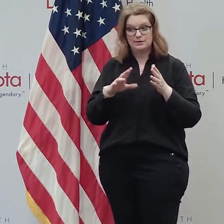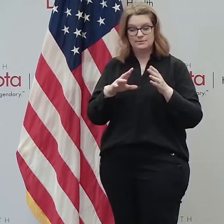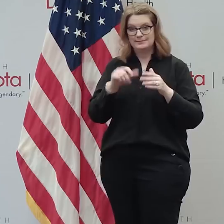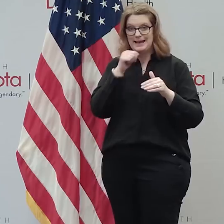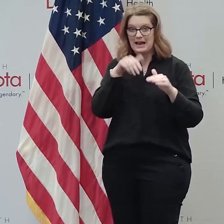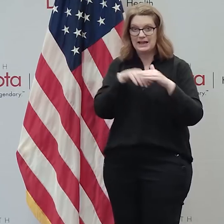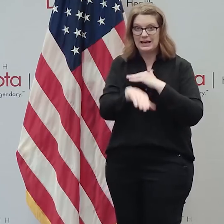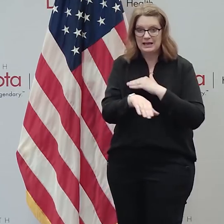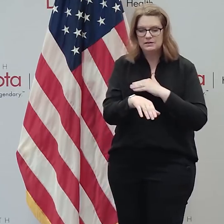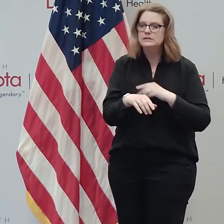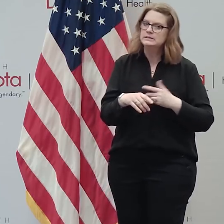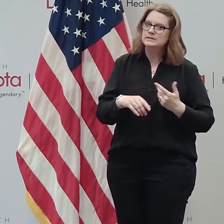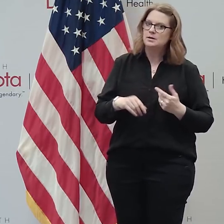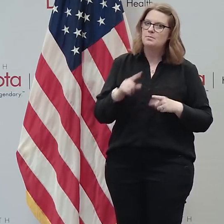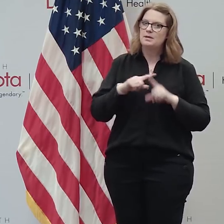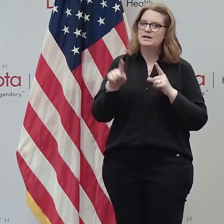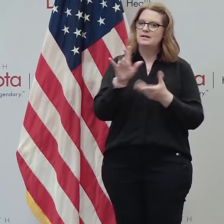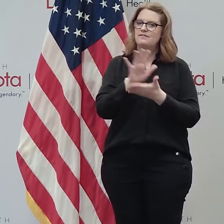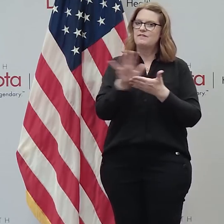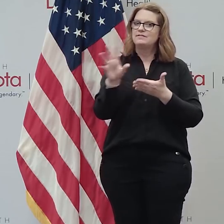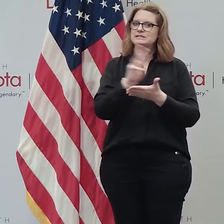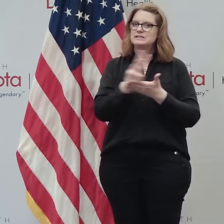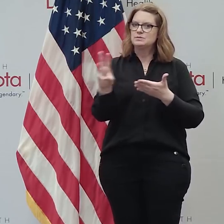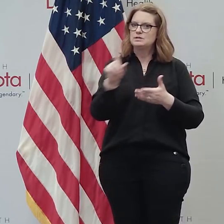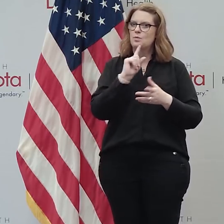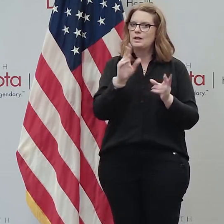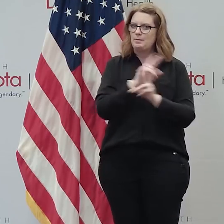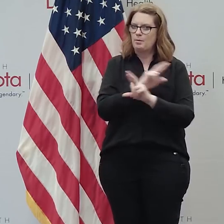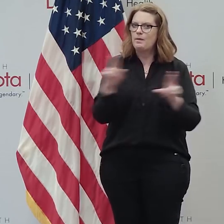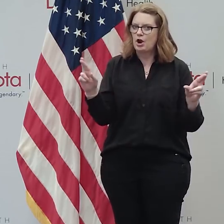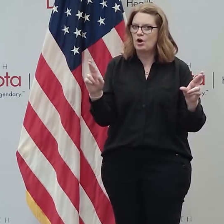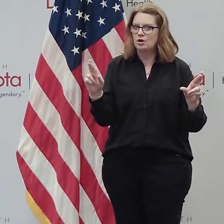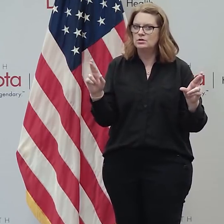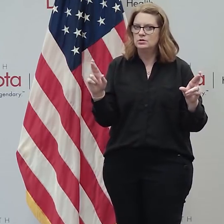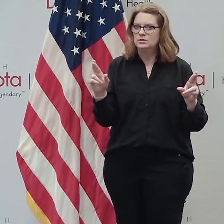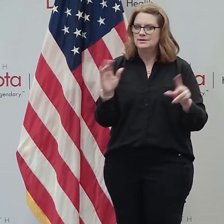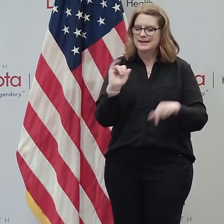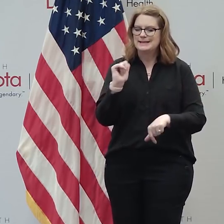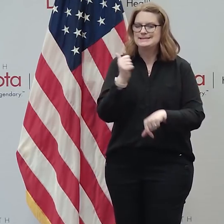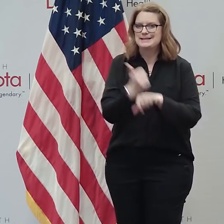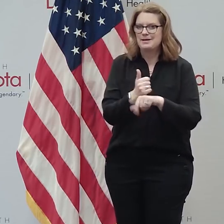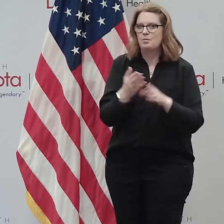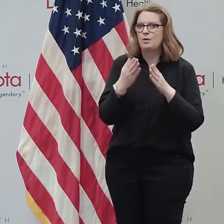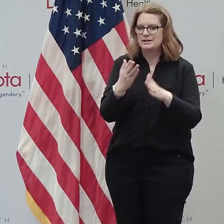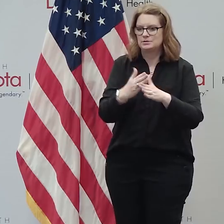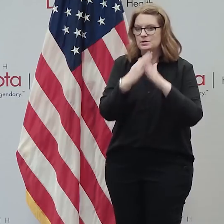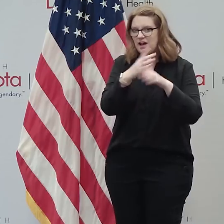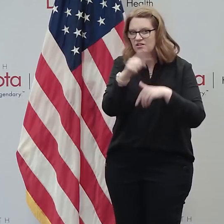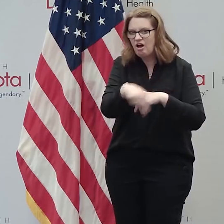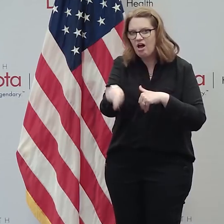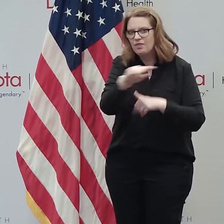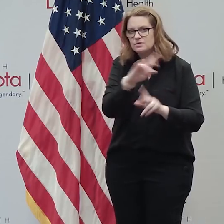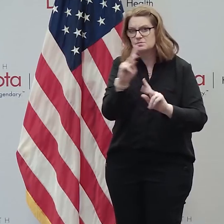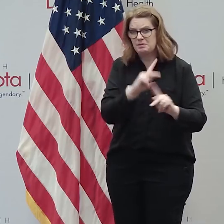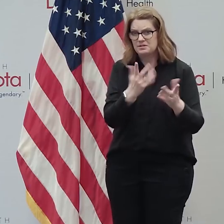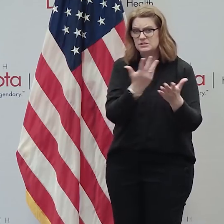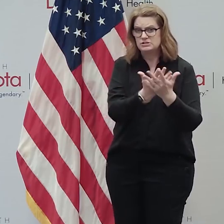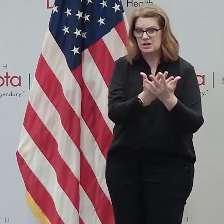had 5 or 6 weeks to really prepare and get ready and put new practices in place. And this